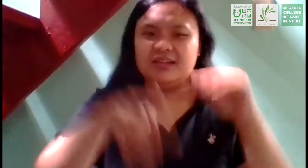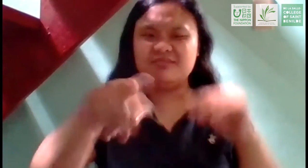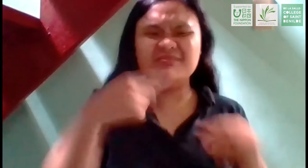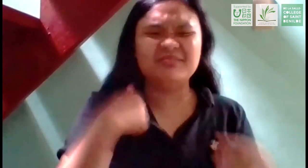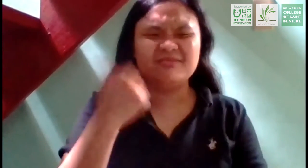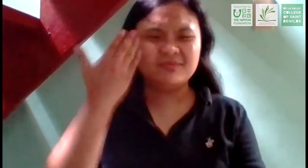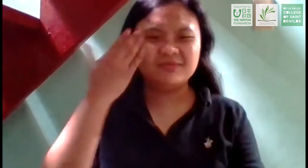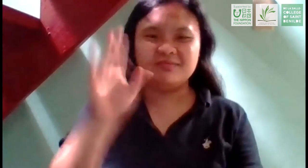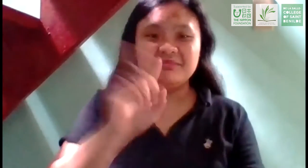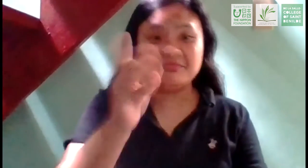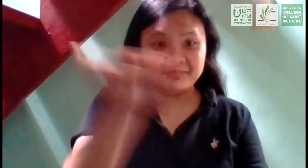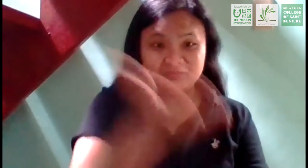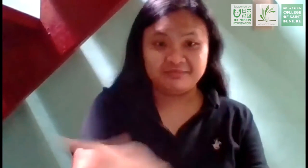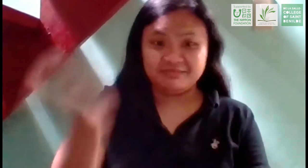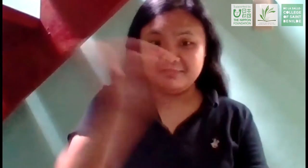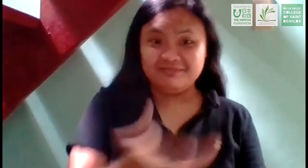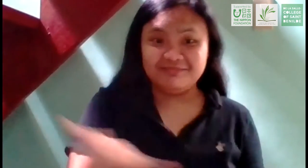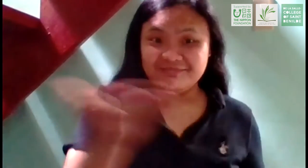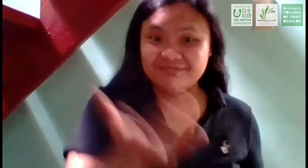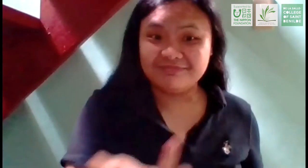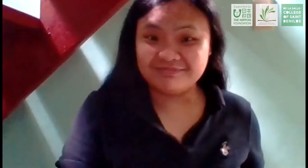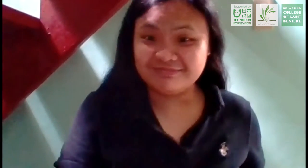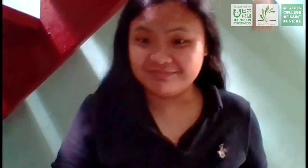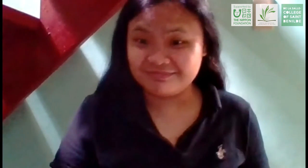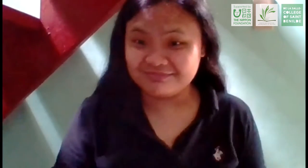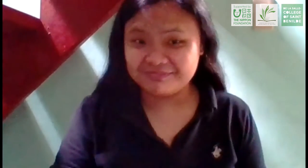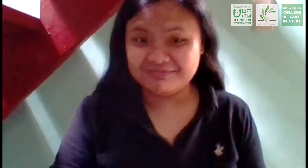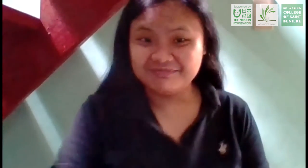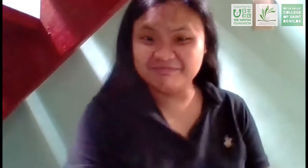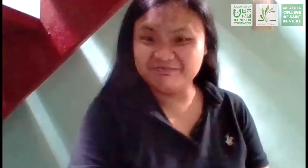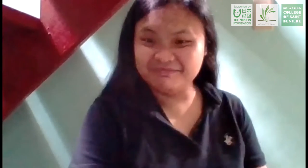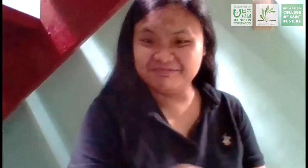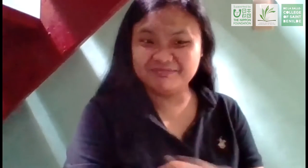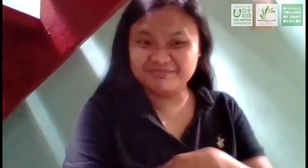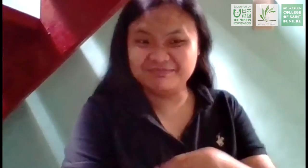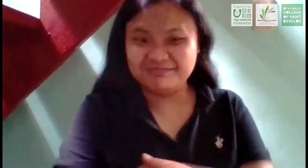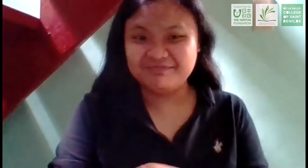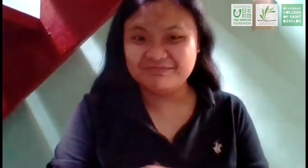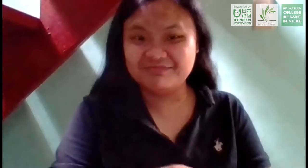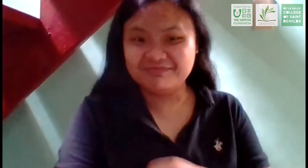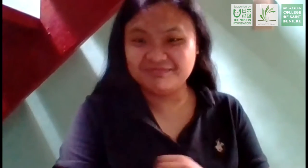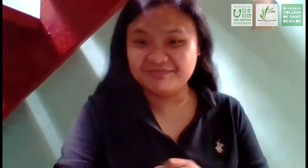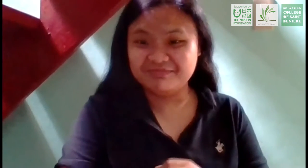seems very um, curt. What do you guys think?